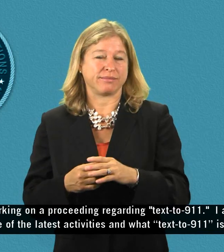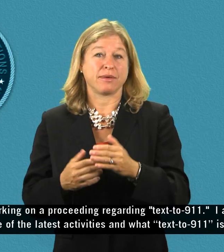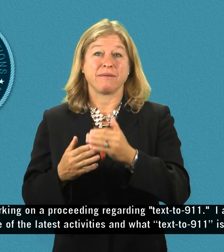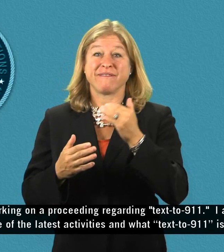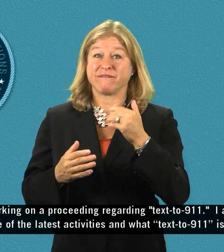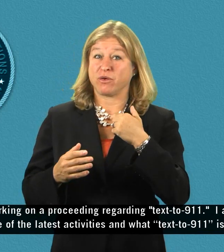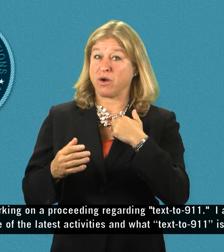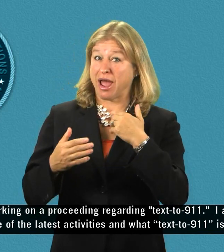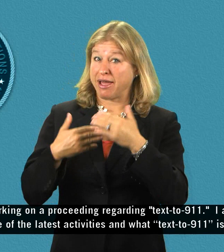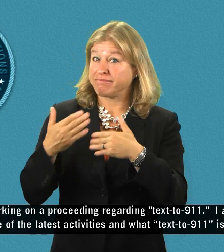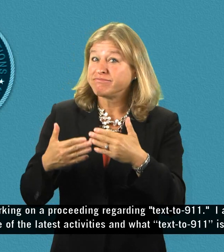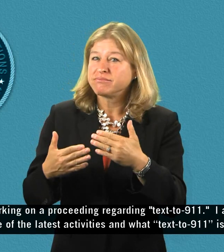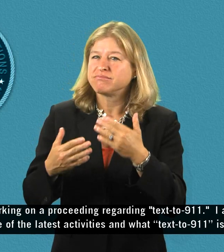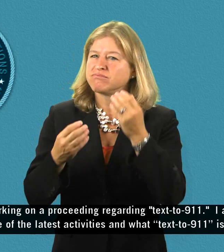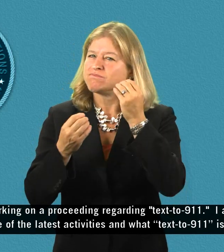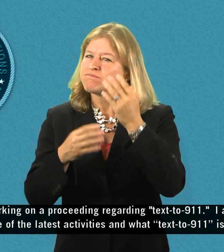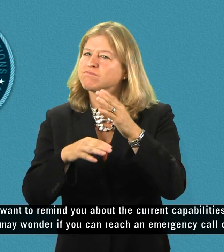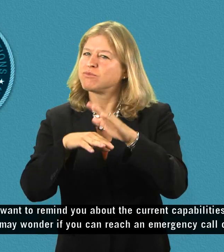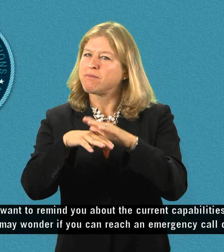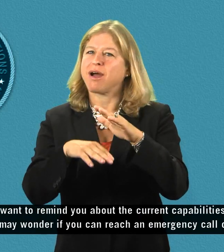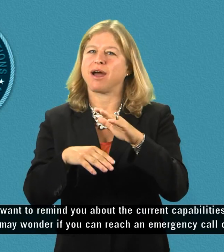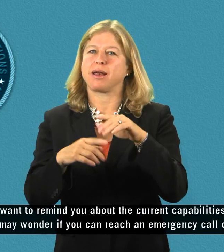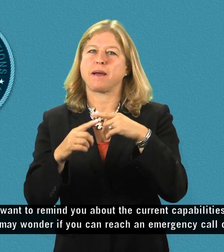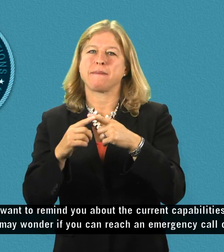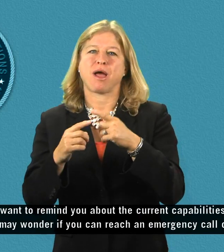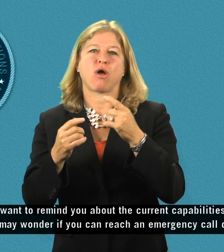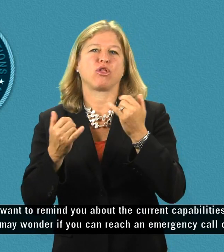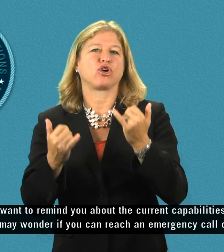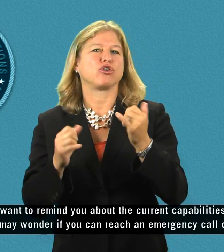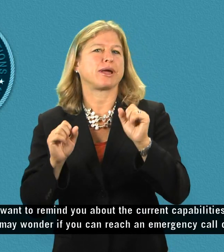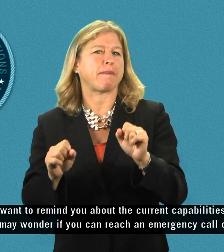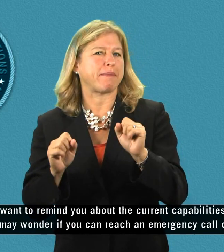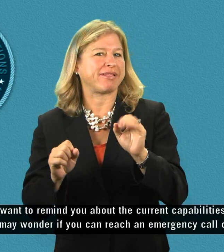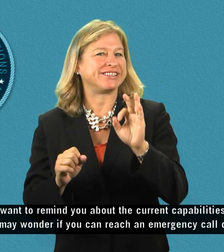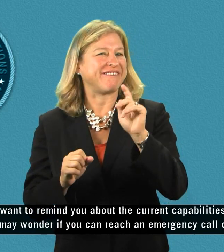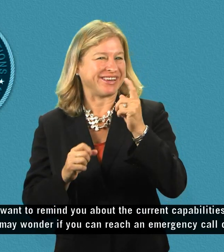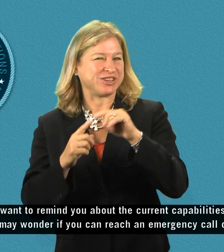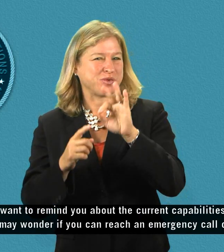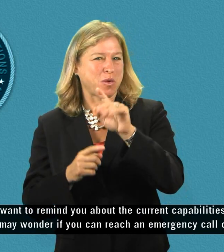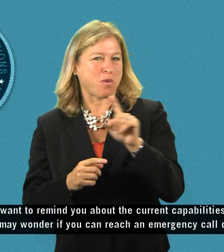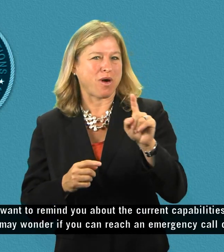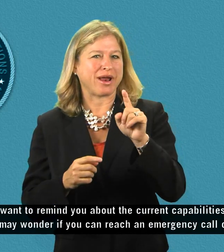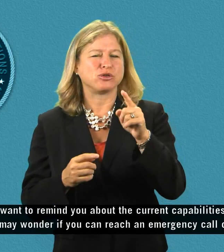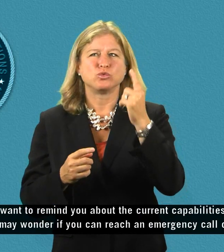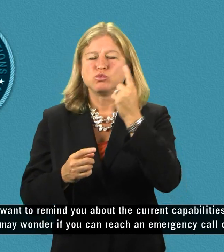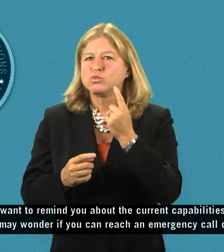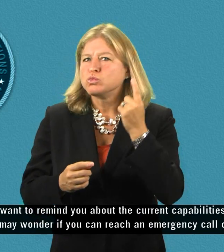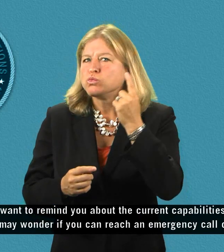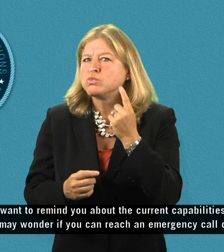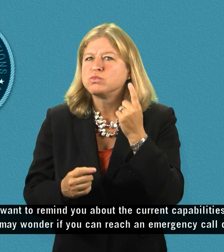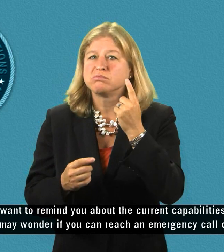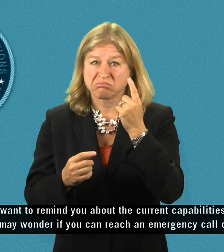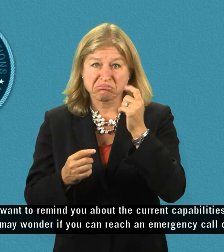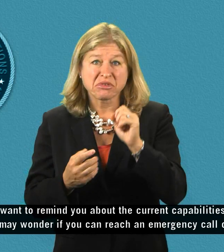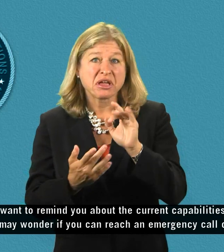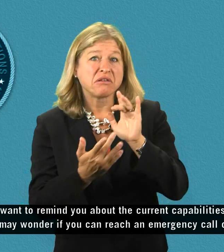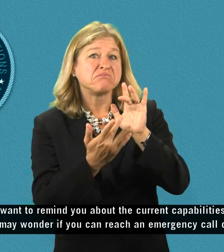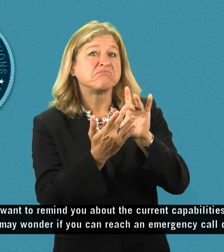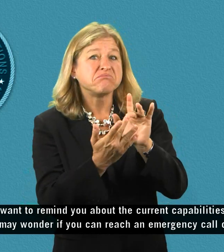what TEXT-911 is about. Before doing so, I want to remind you about the current capabilities of TEXT-911 as you may